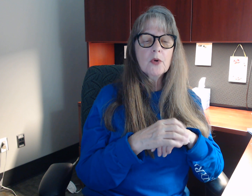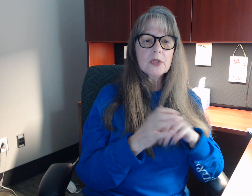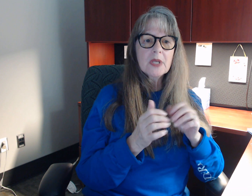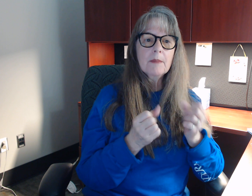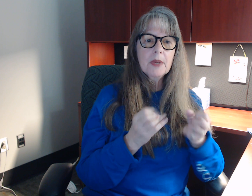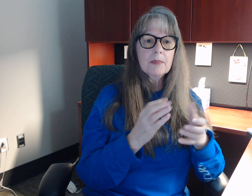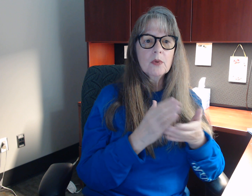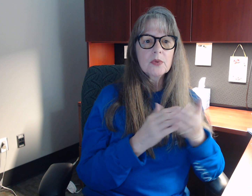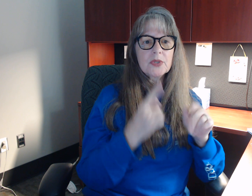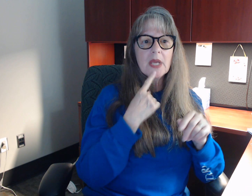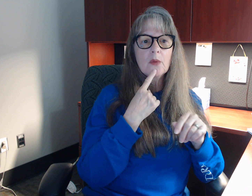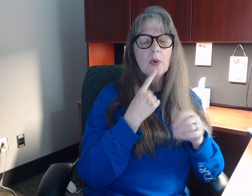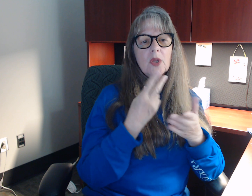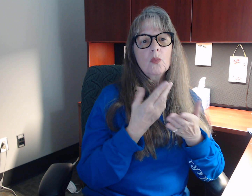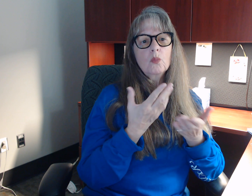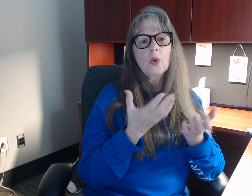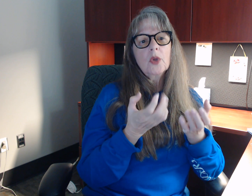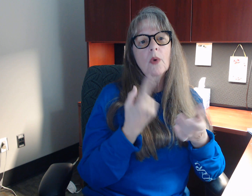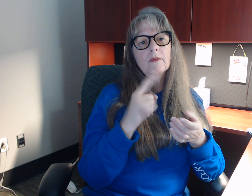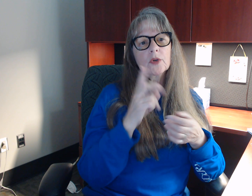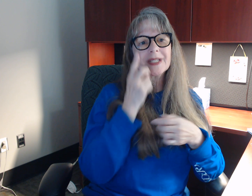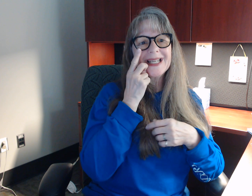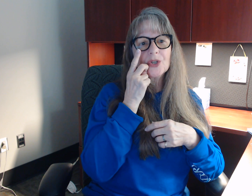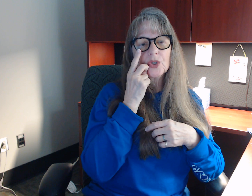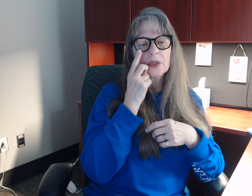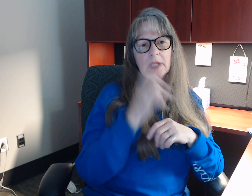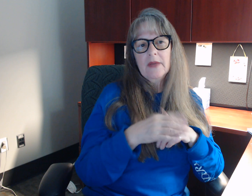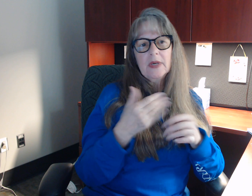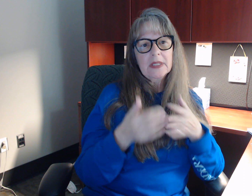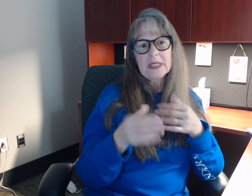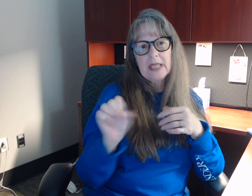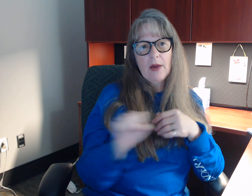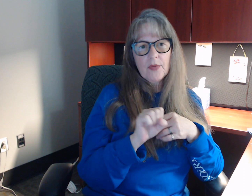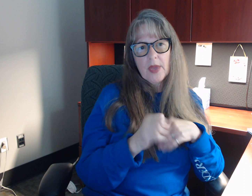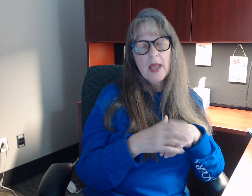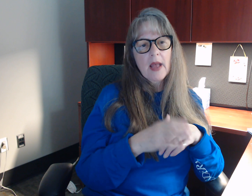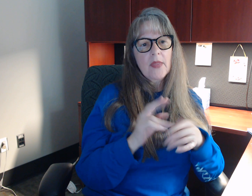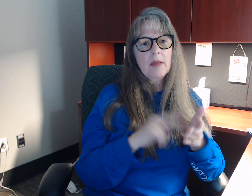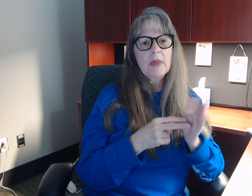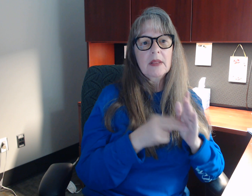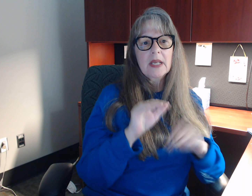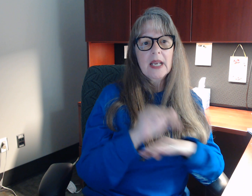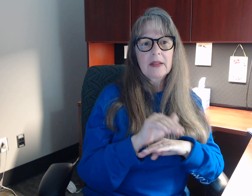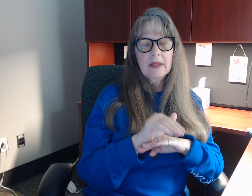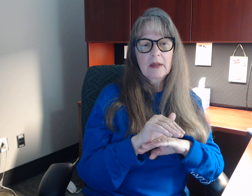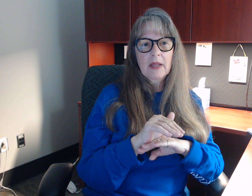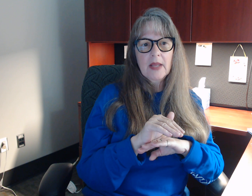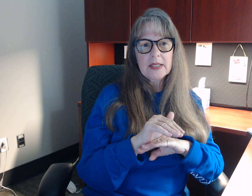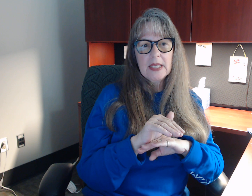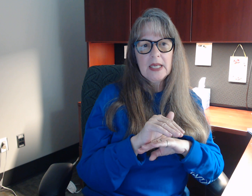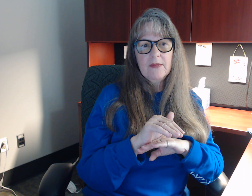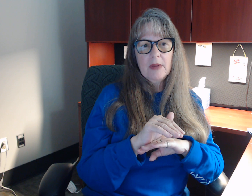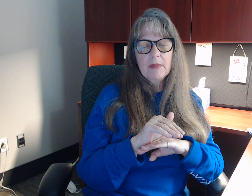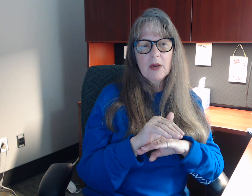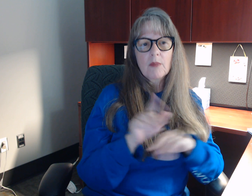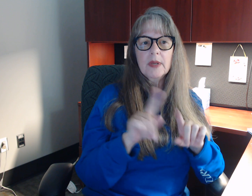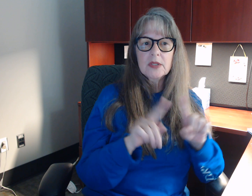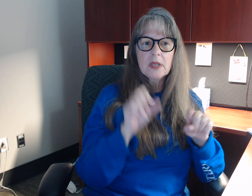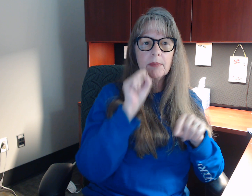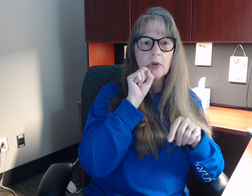Some people will say, what do you want for dinner, even in the South, and they mean and that's the evening meal. But supper,